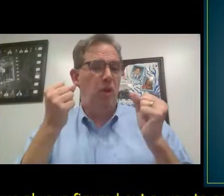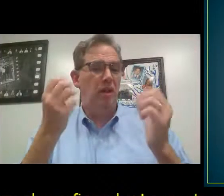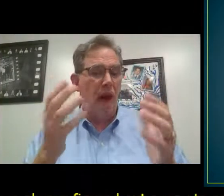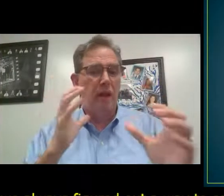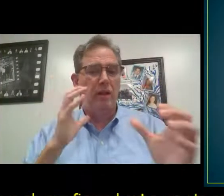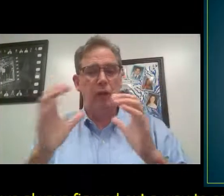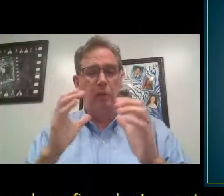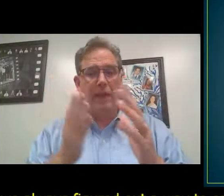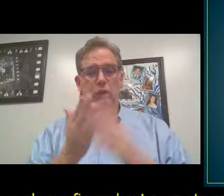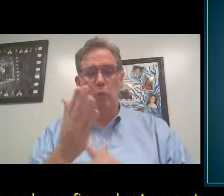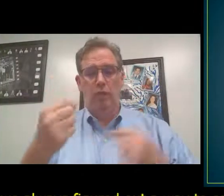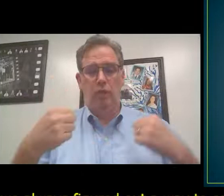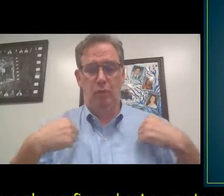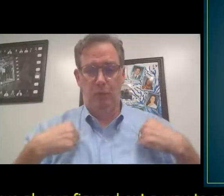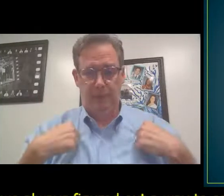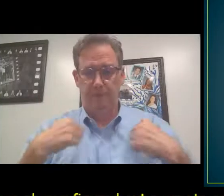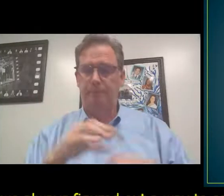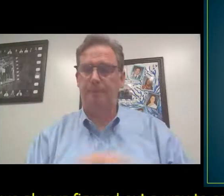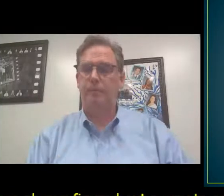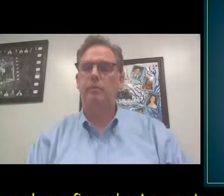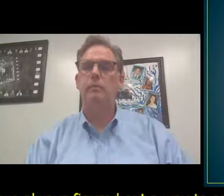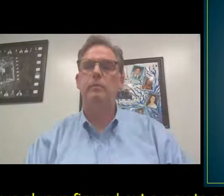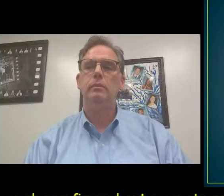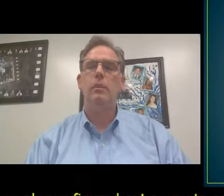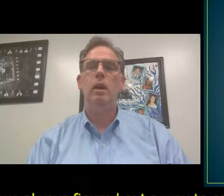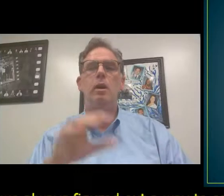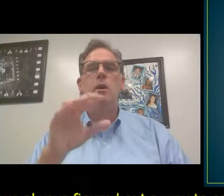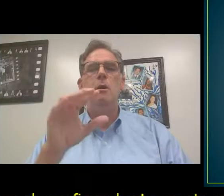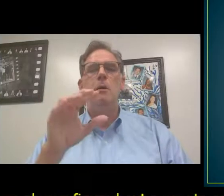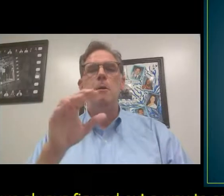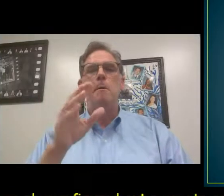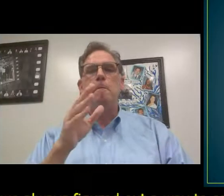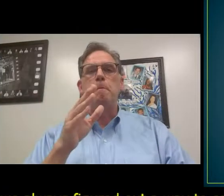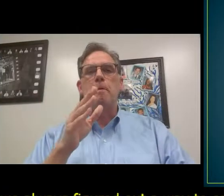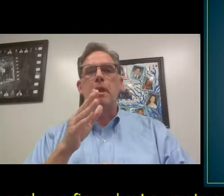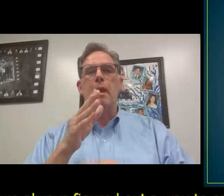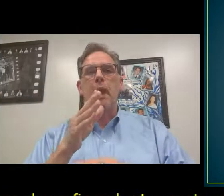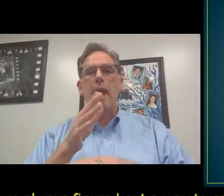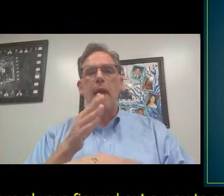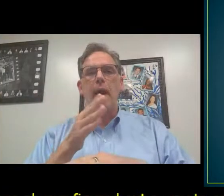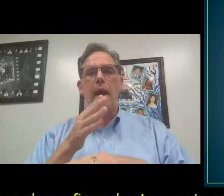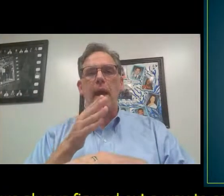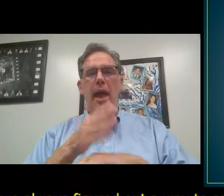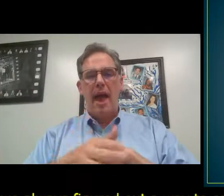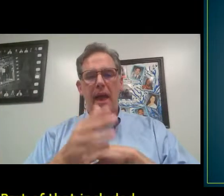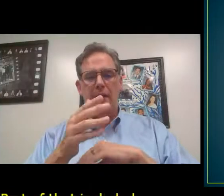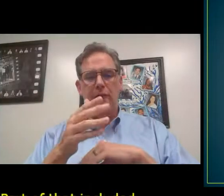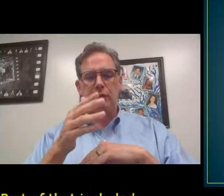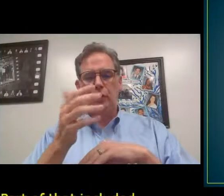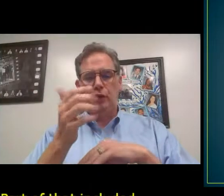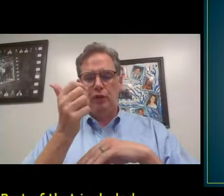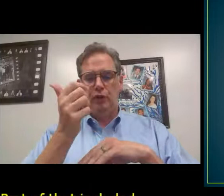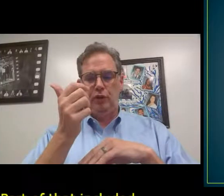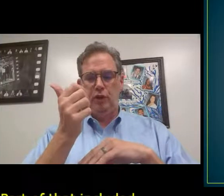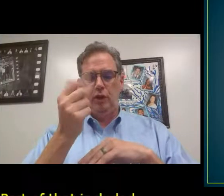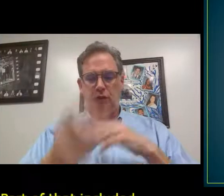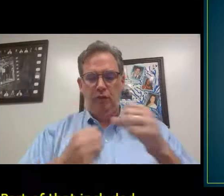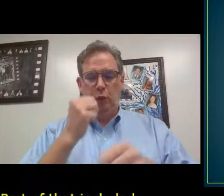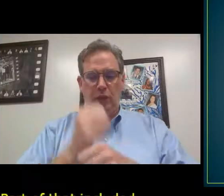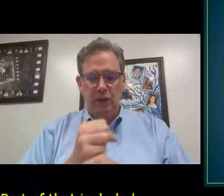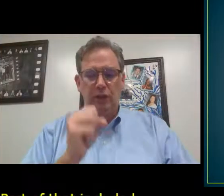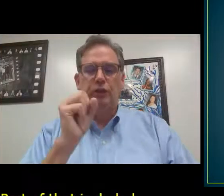because I was the one who was able to communicate better with him, a lot of his communication went through me.